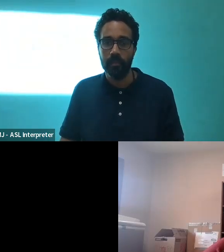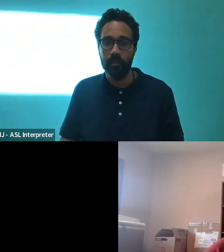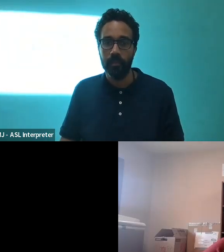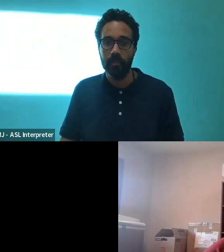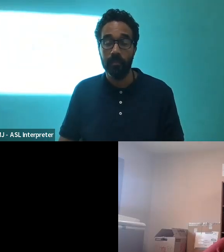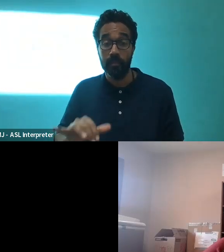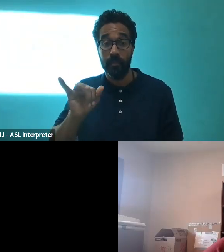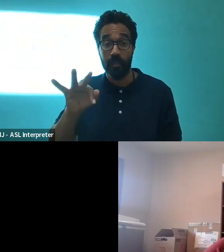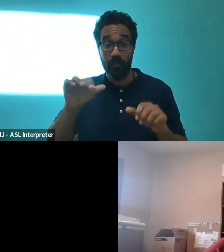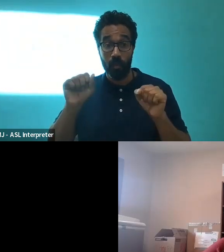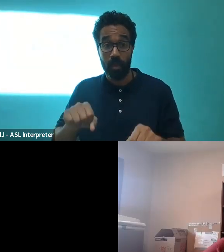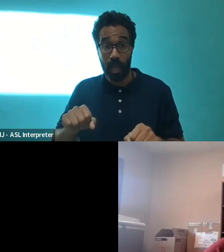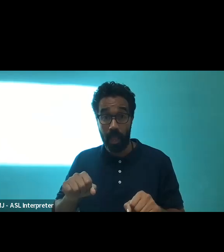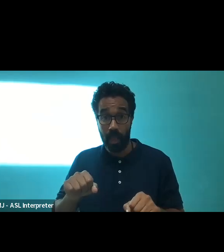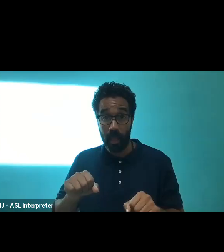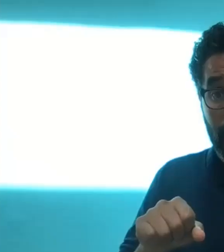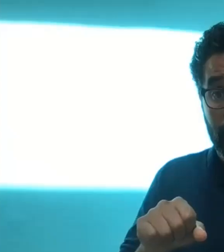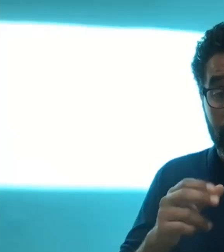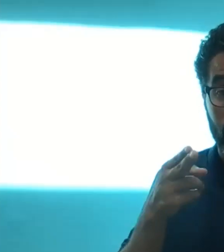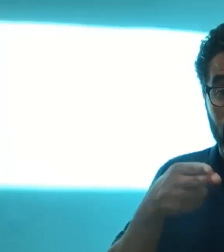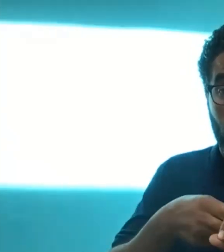and tell us about New York.